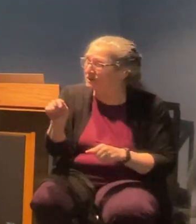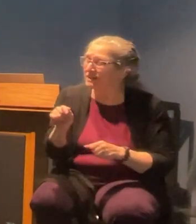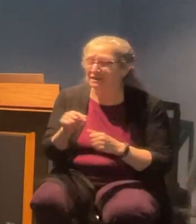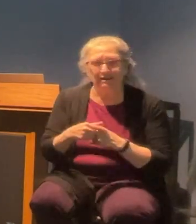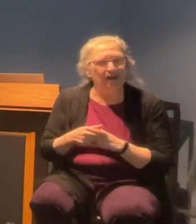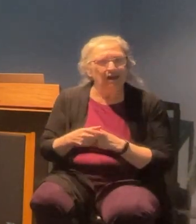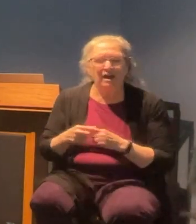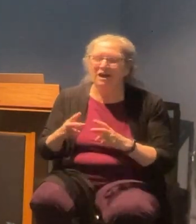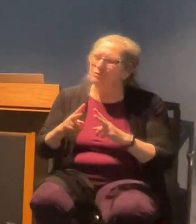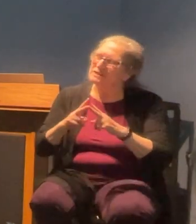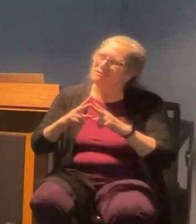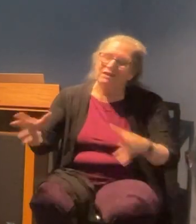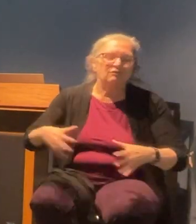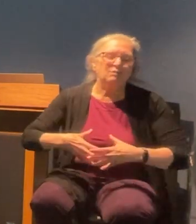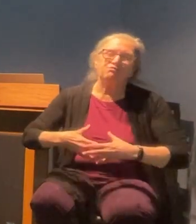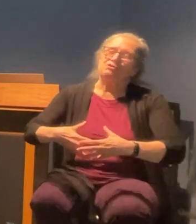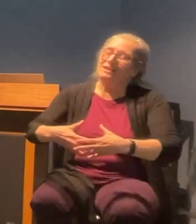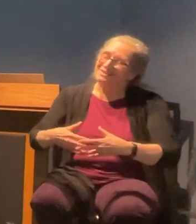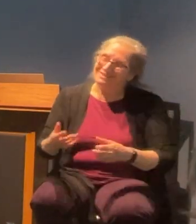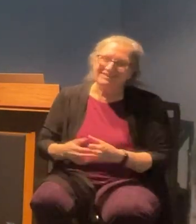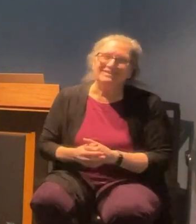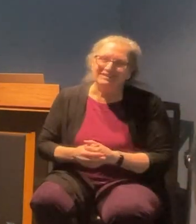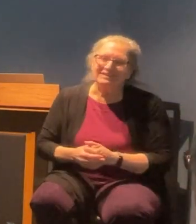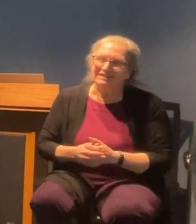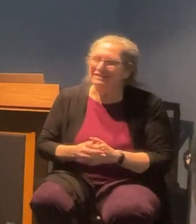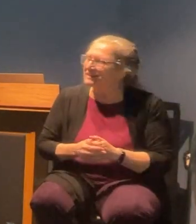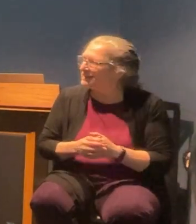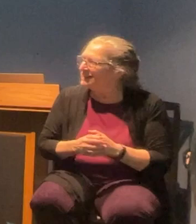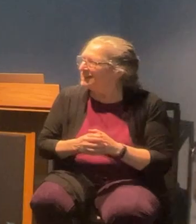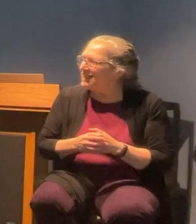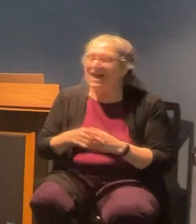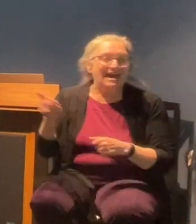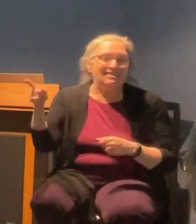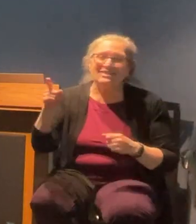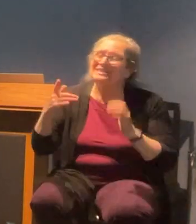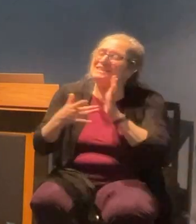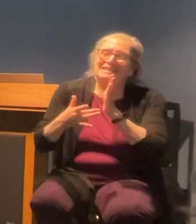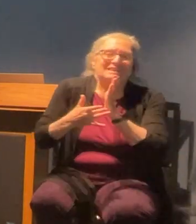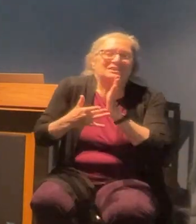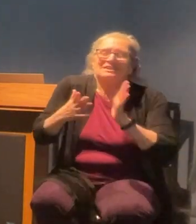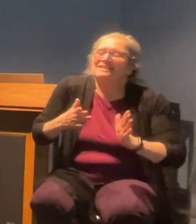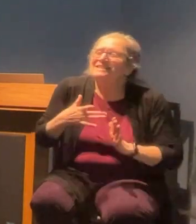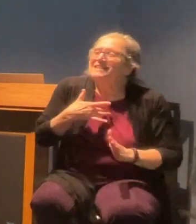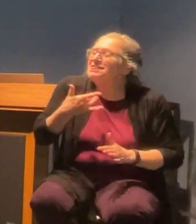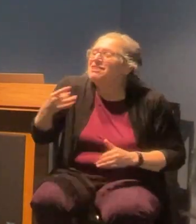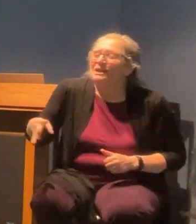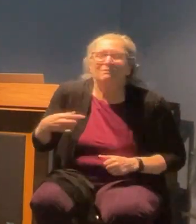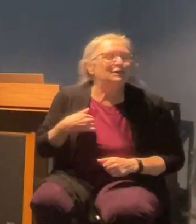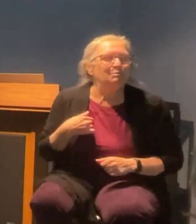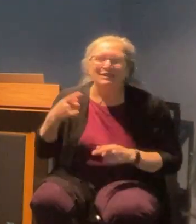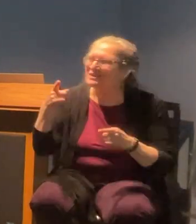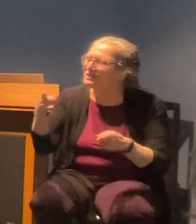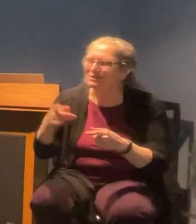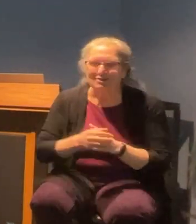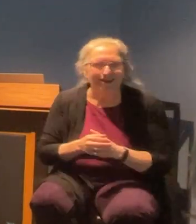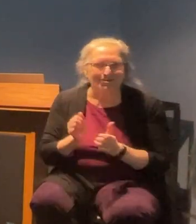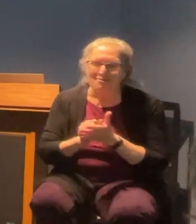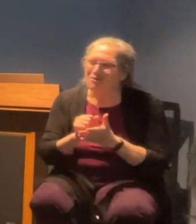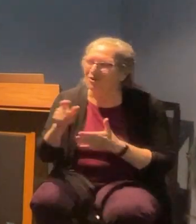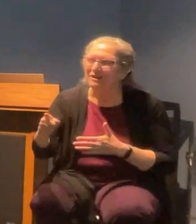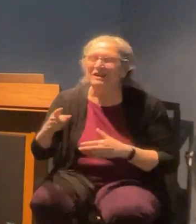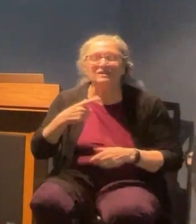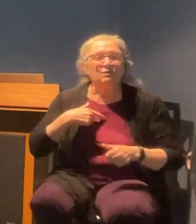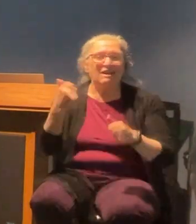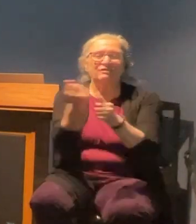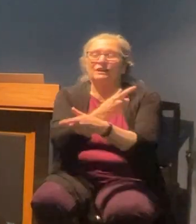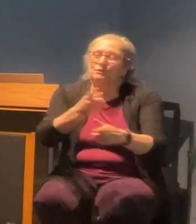was very pregnant and the technician didn't like me there at all. So everything was like happening very